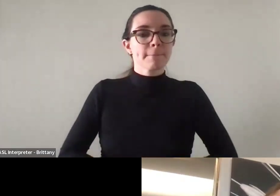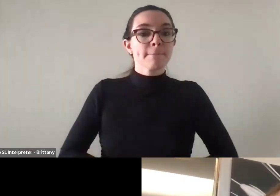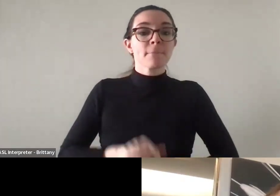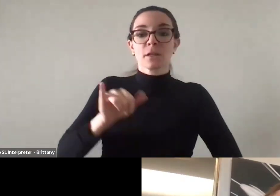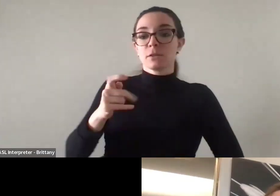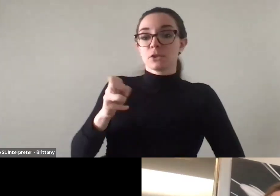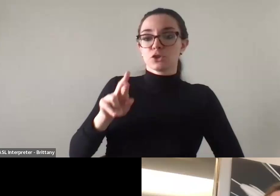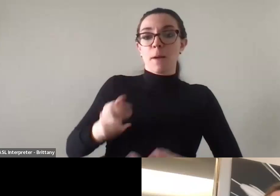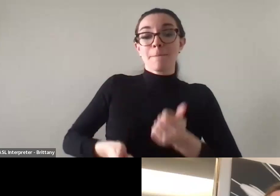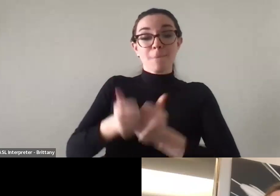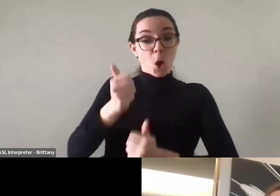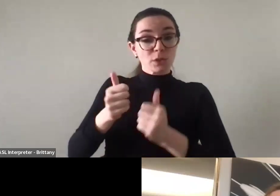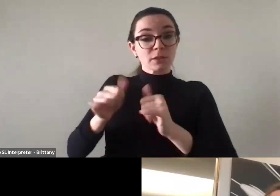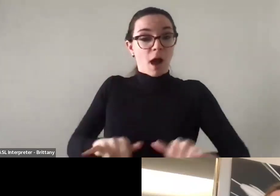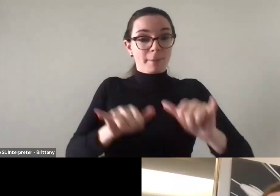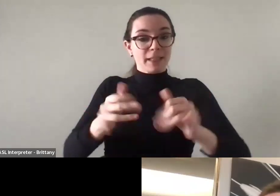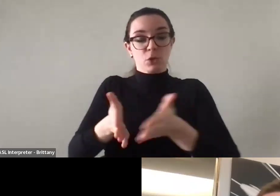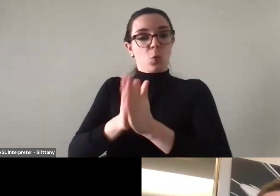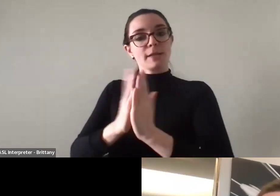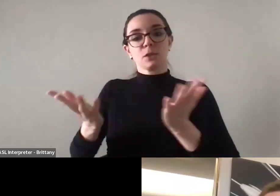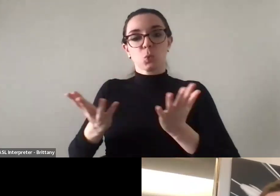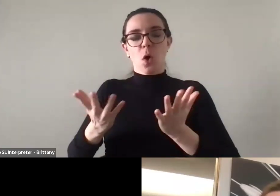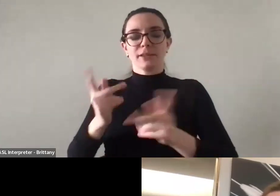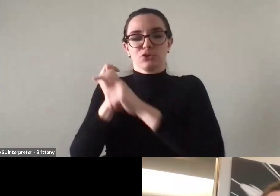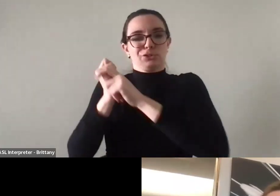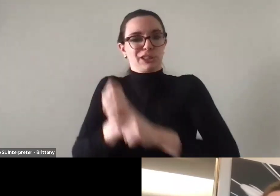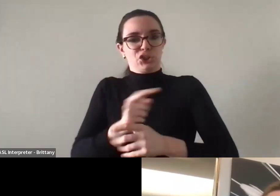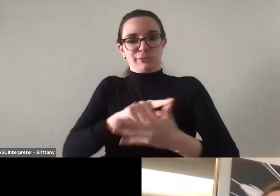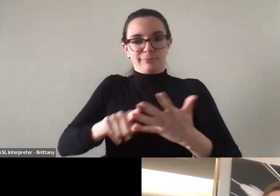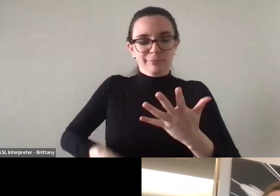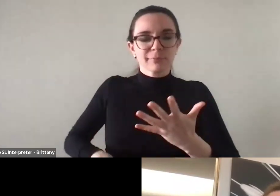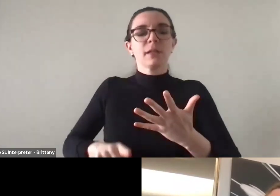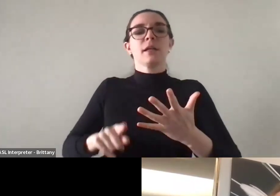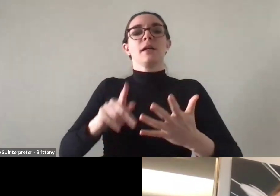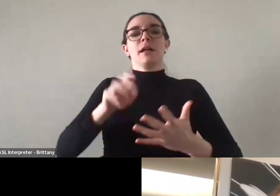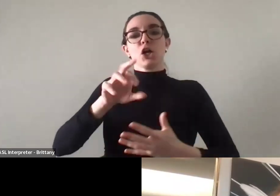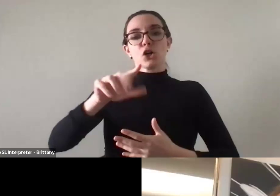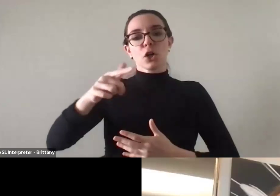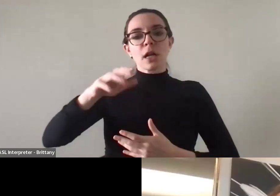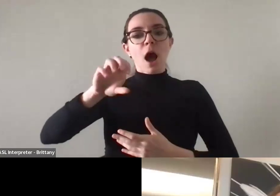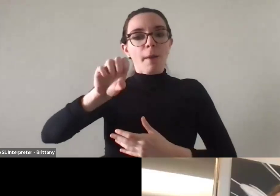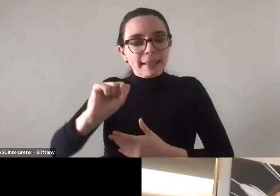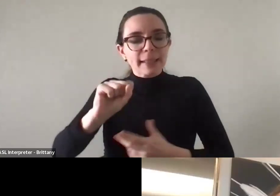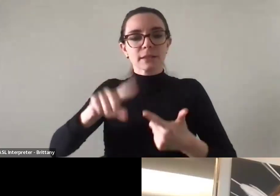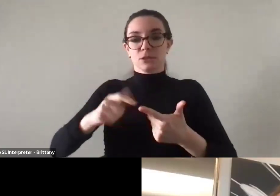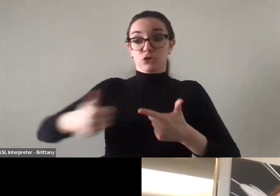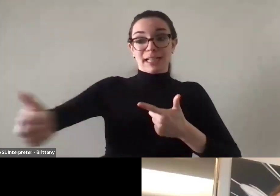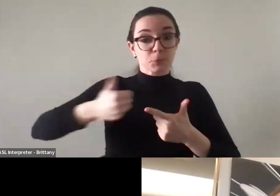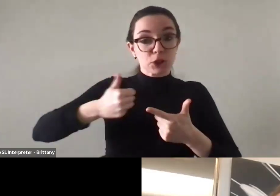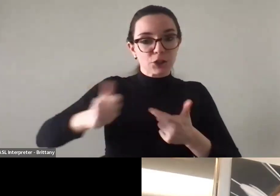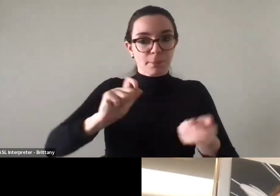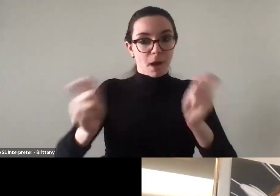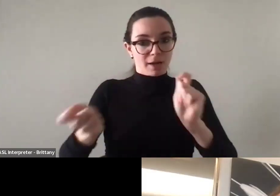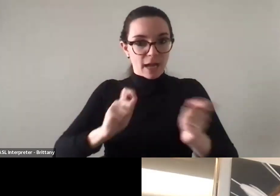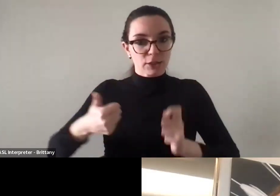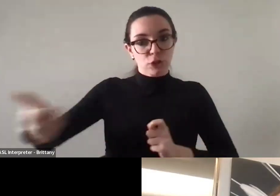Most commonly requested are the traditionals. It's a combination of ergonomics, transportation, modified